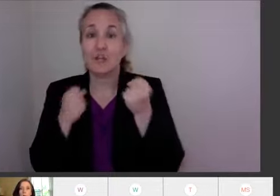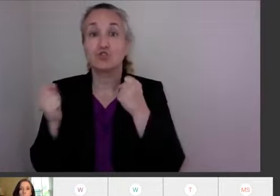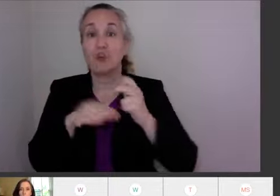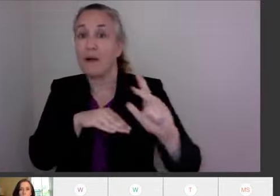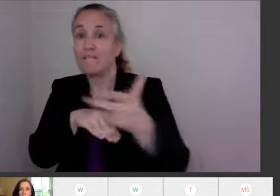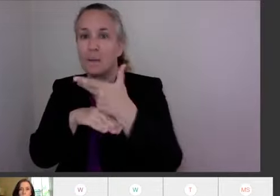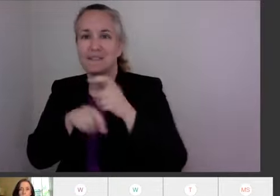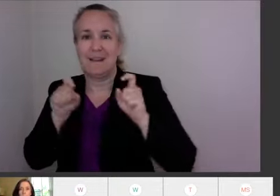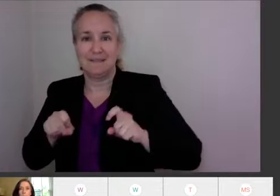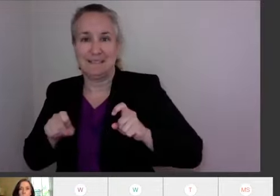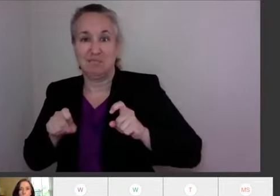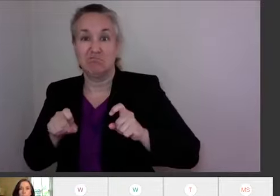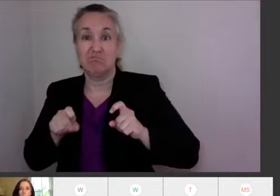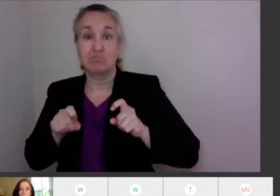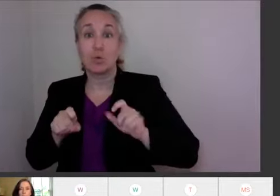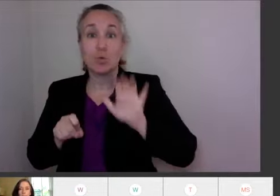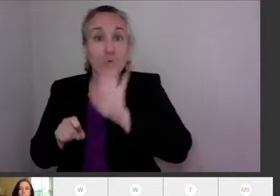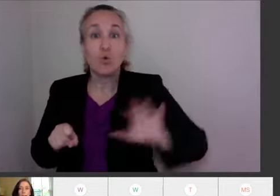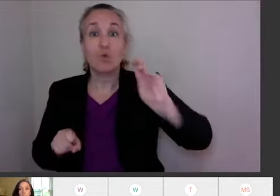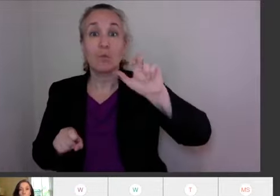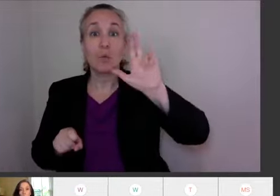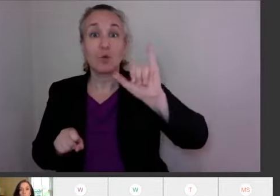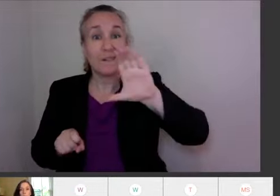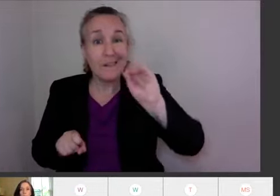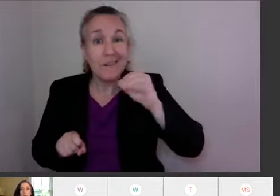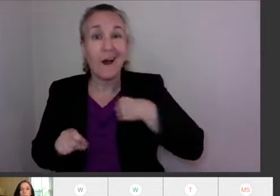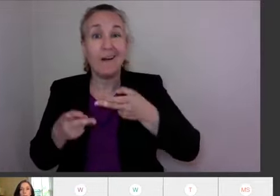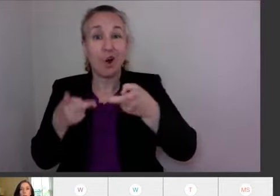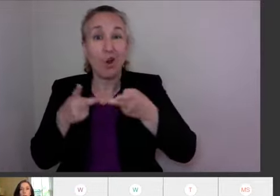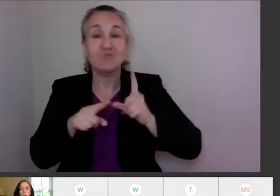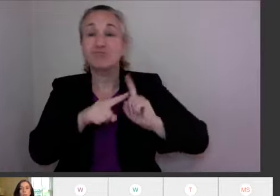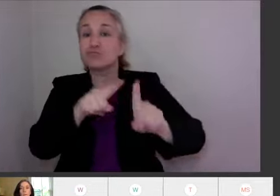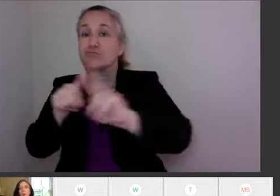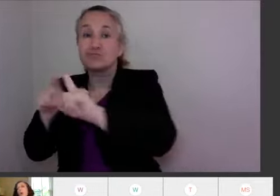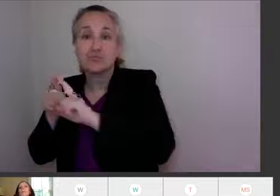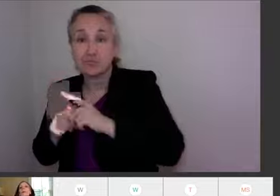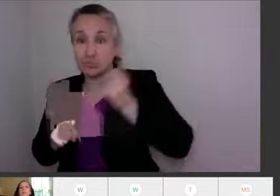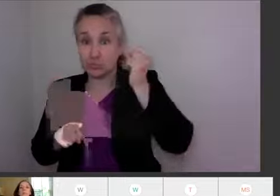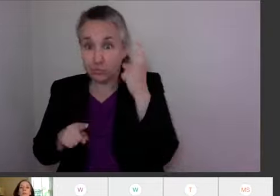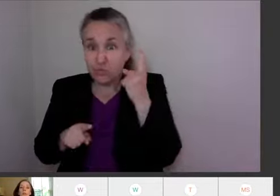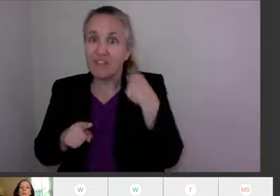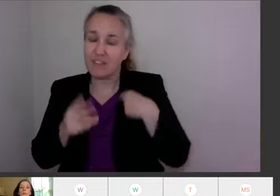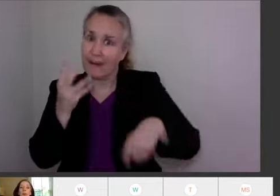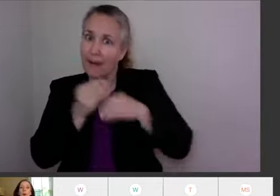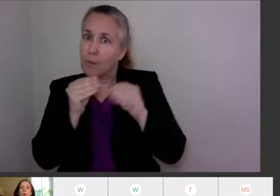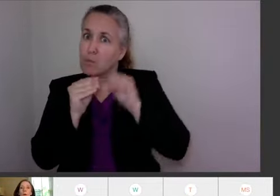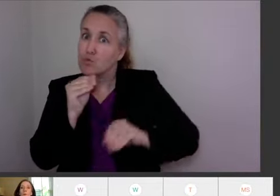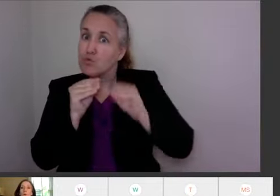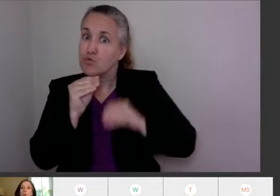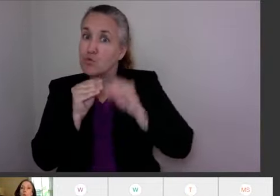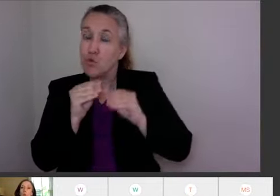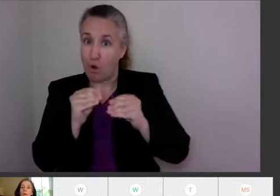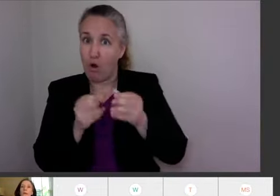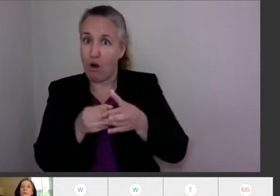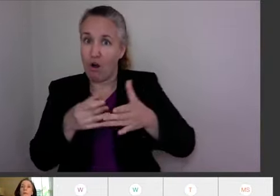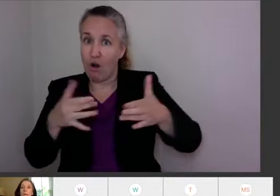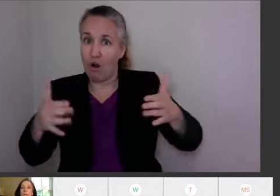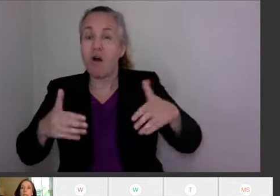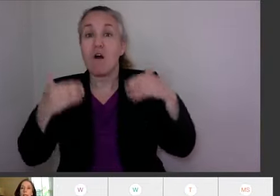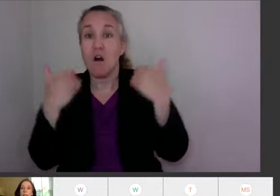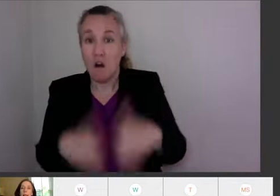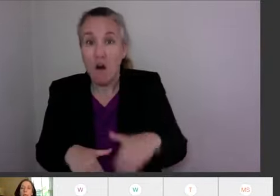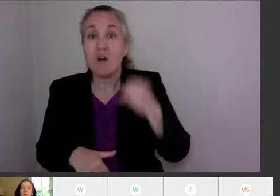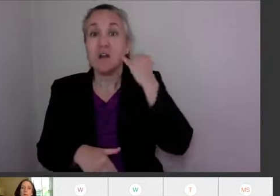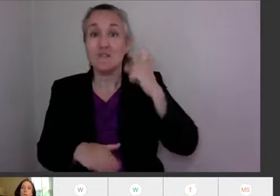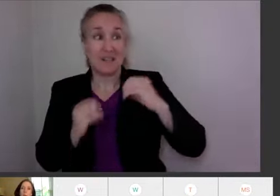a number of locations in Montgomery County. And those locations have increased quite a bit. So be sure if you